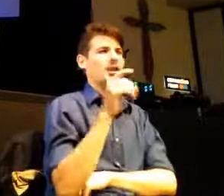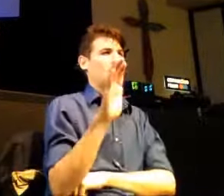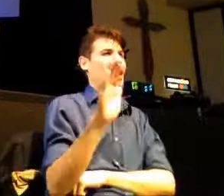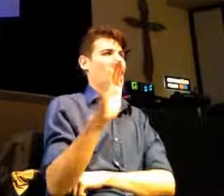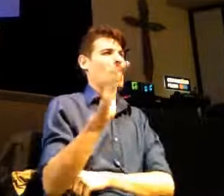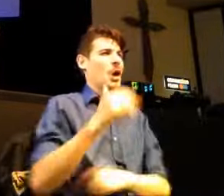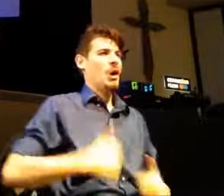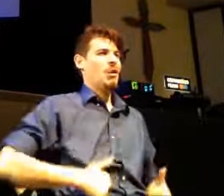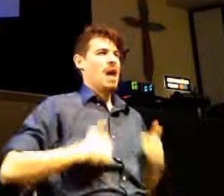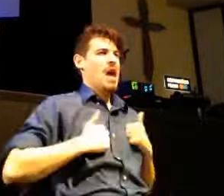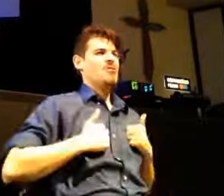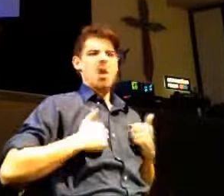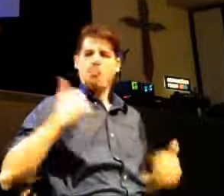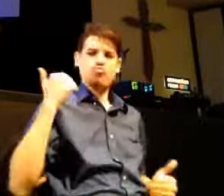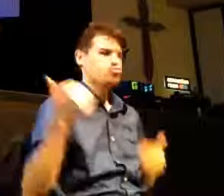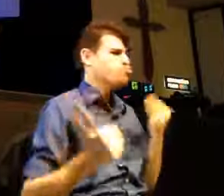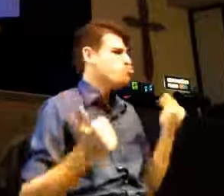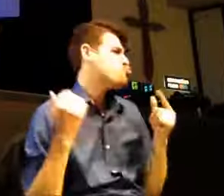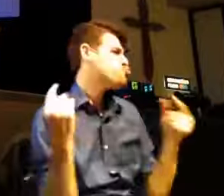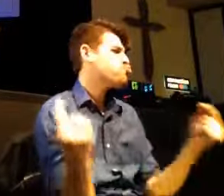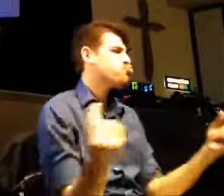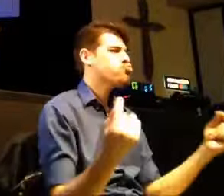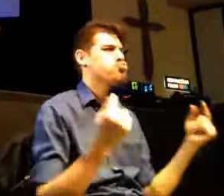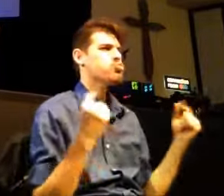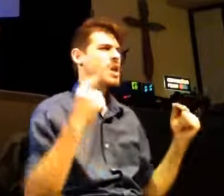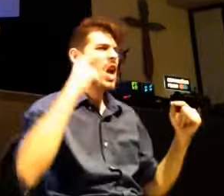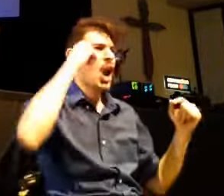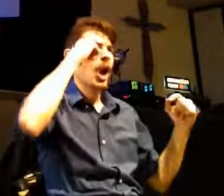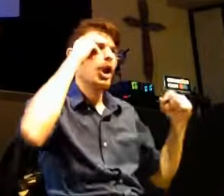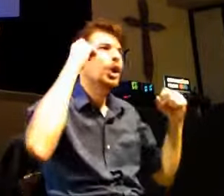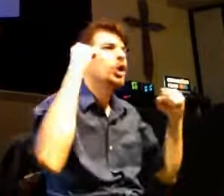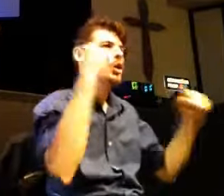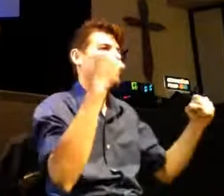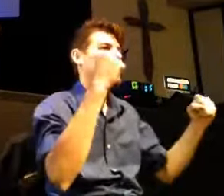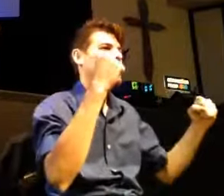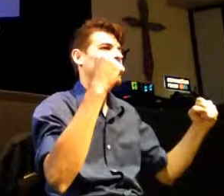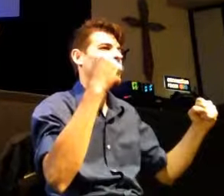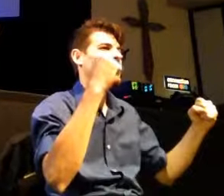that all the things that